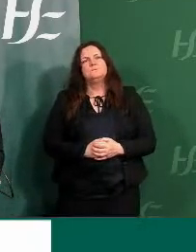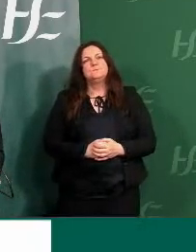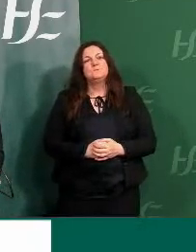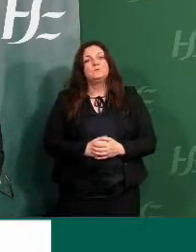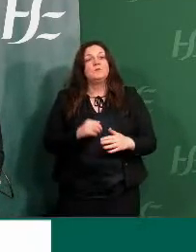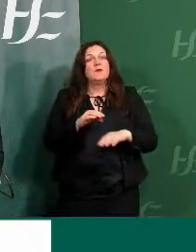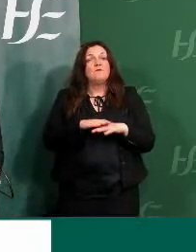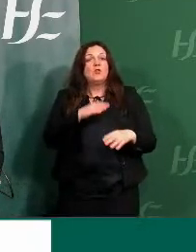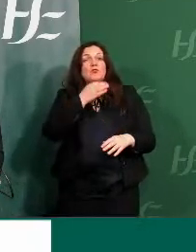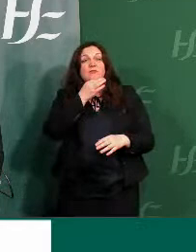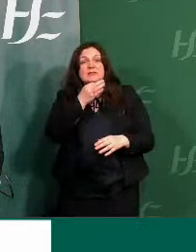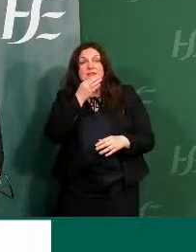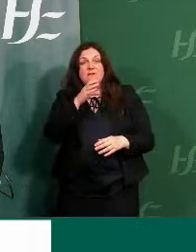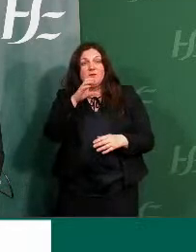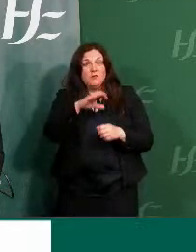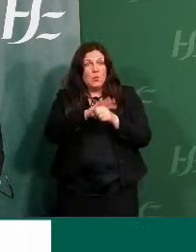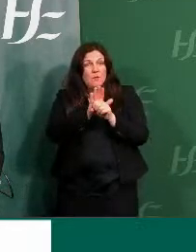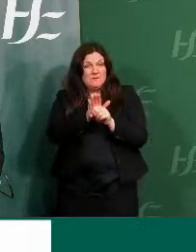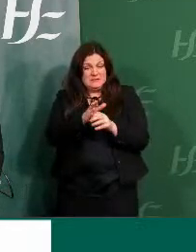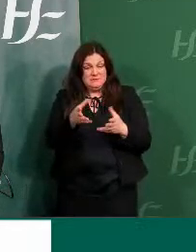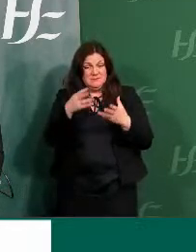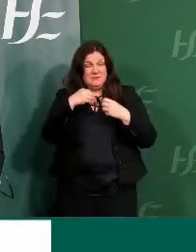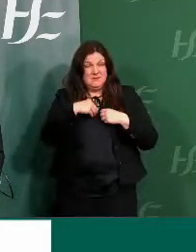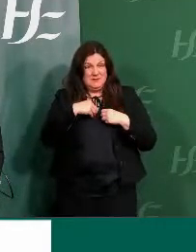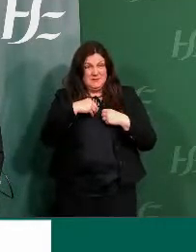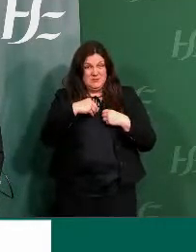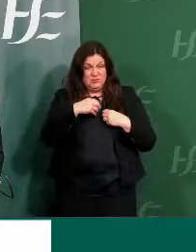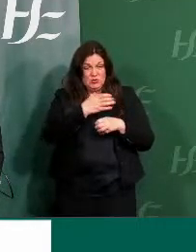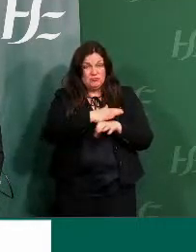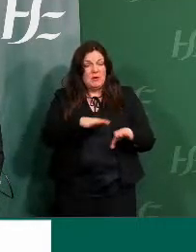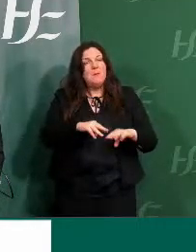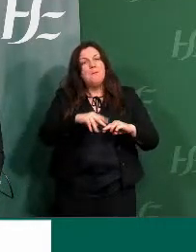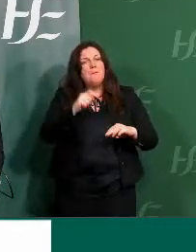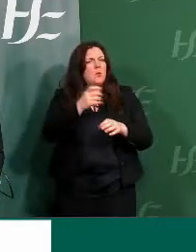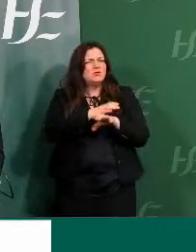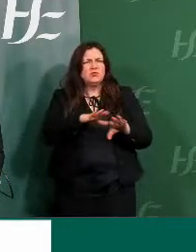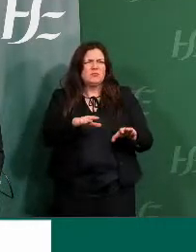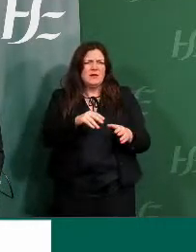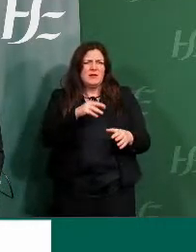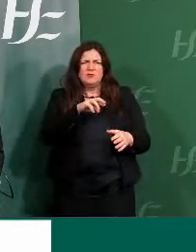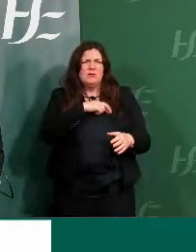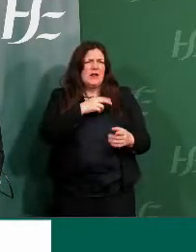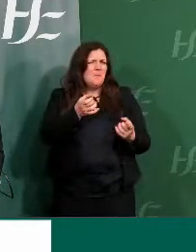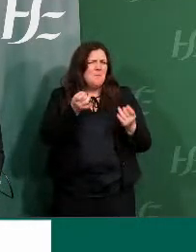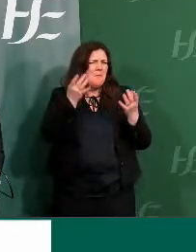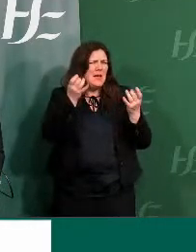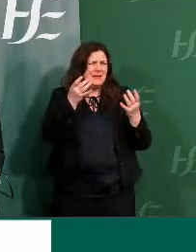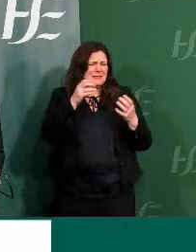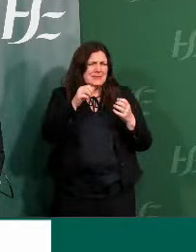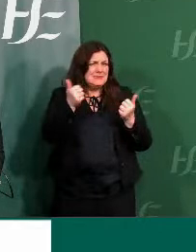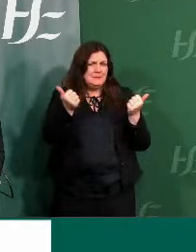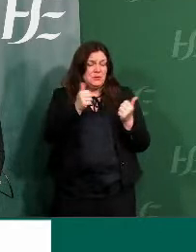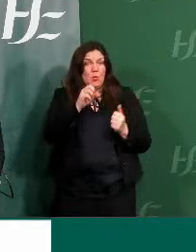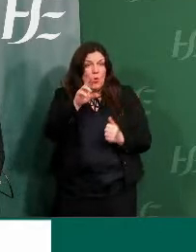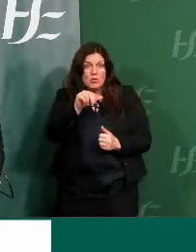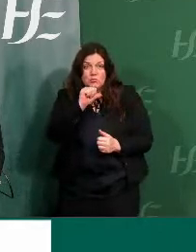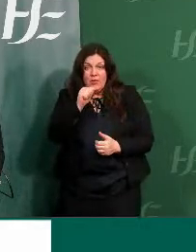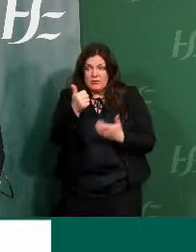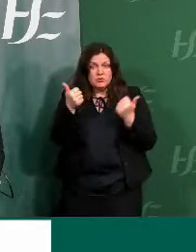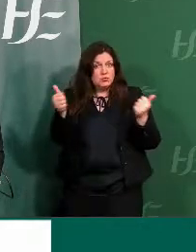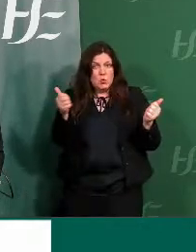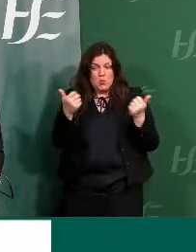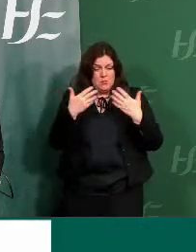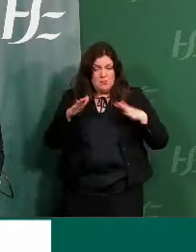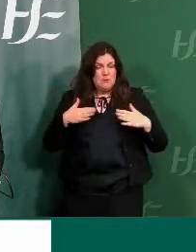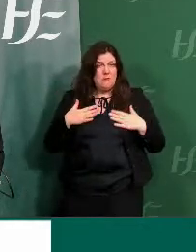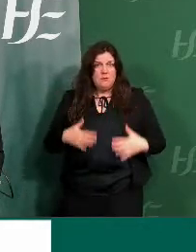In terms of the risk of COVID-19 infection in children, as we know, the vast majority of children have very mild symptoms or in fact no symptoms, but